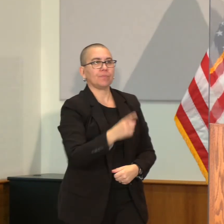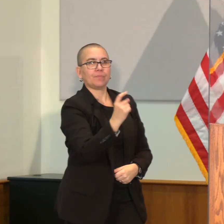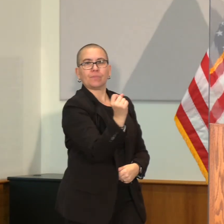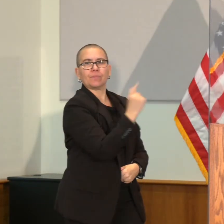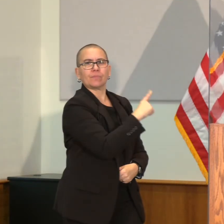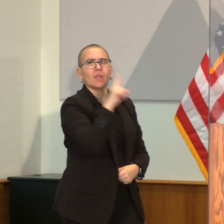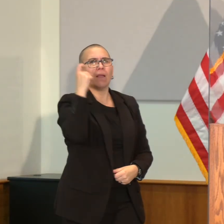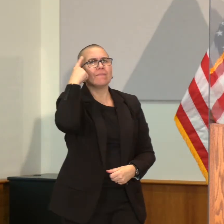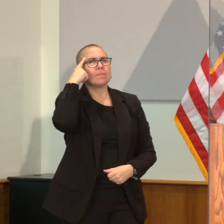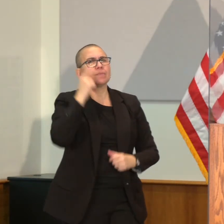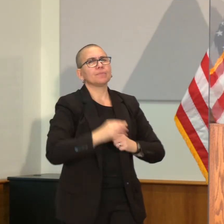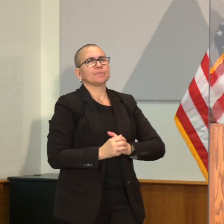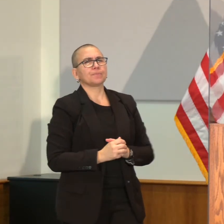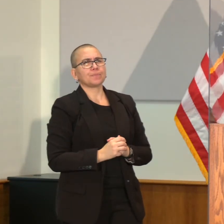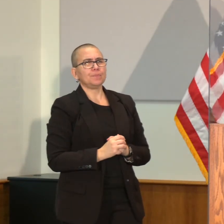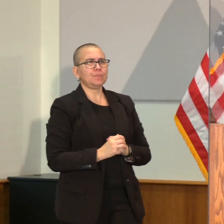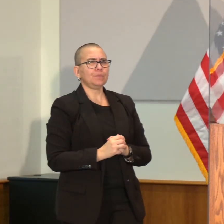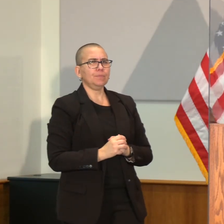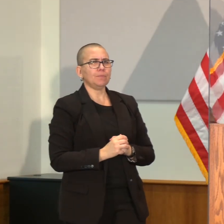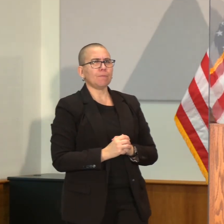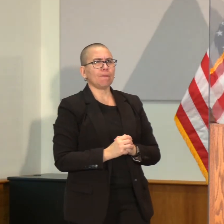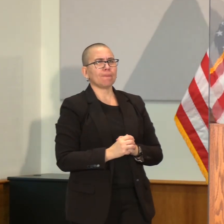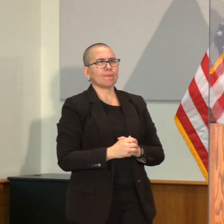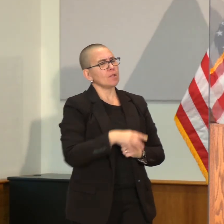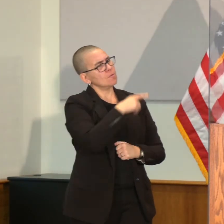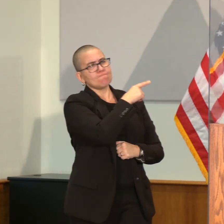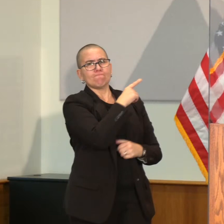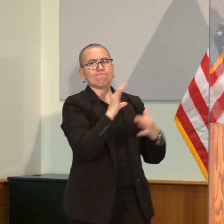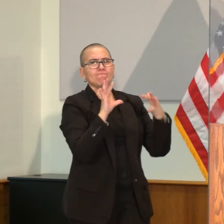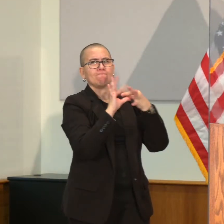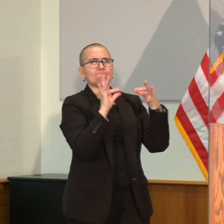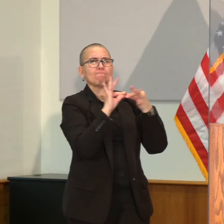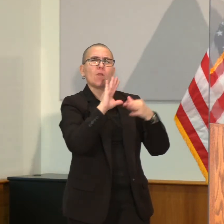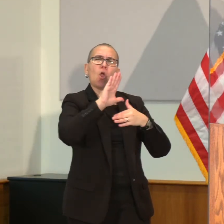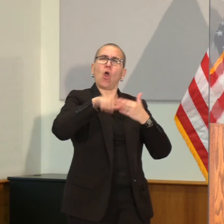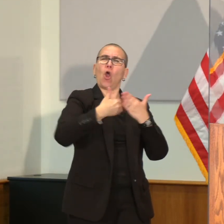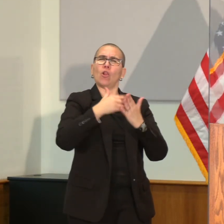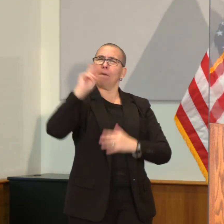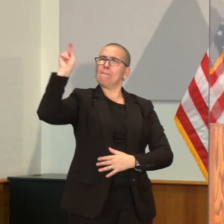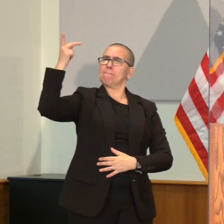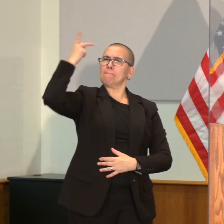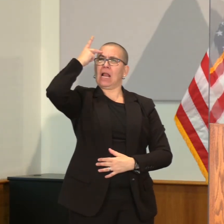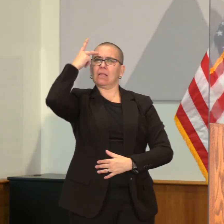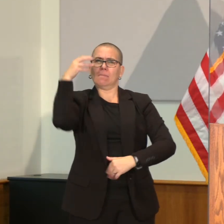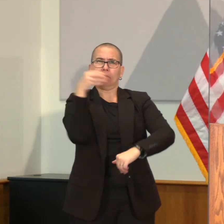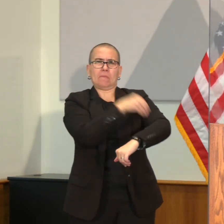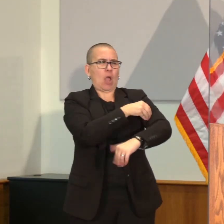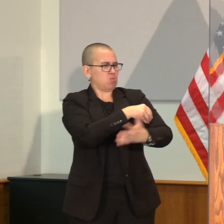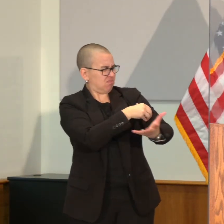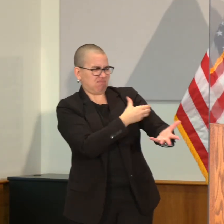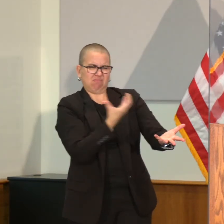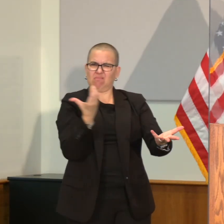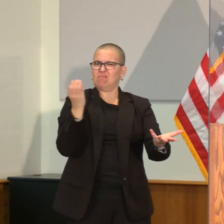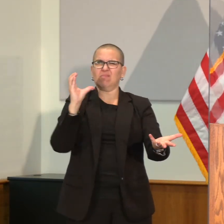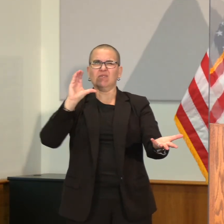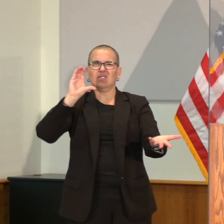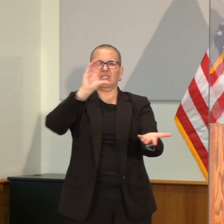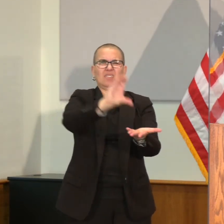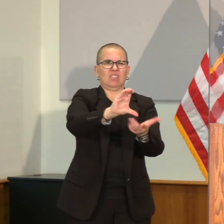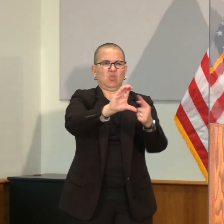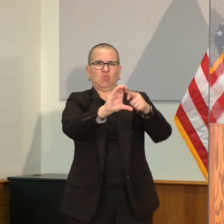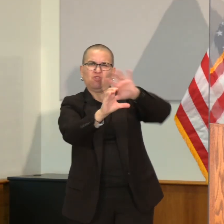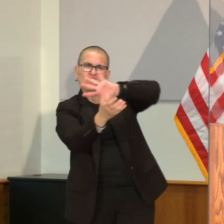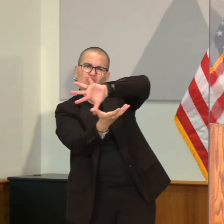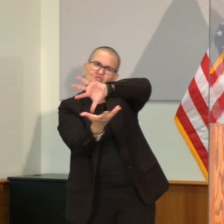of your political capital on this issue. I'm wondering what has changed in your tactics to get Republicans on your side,